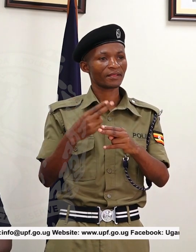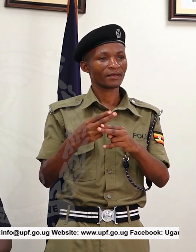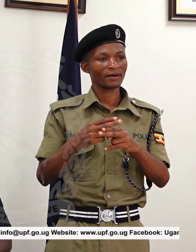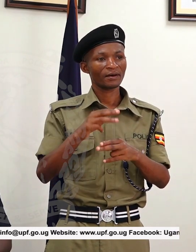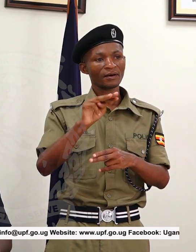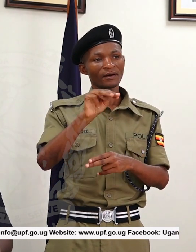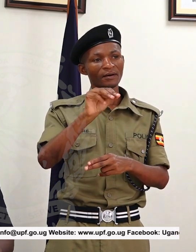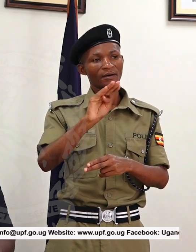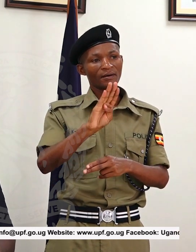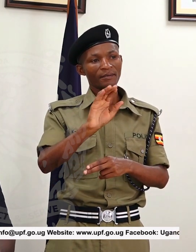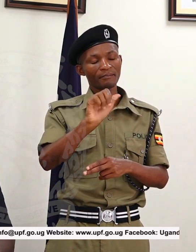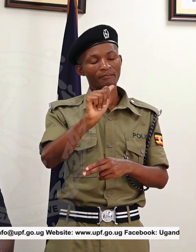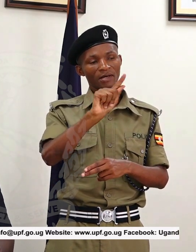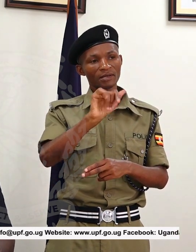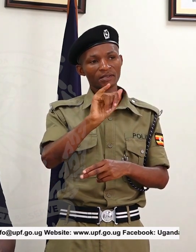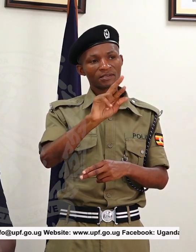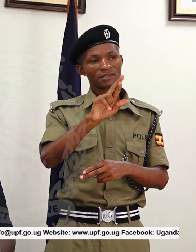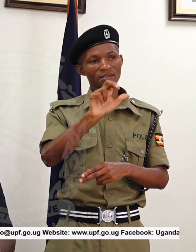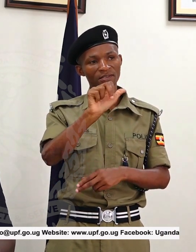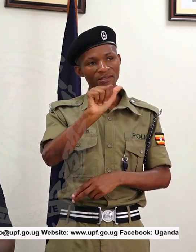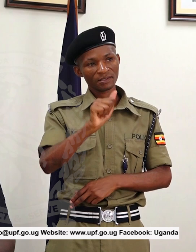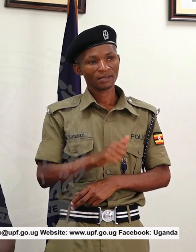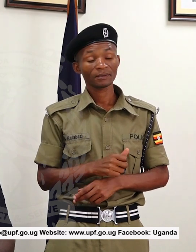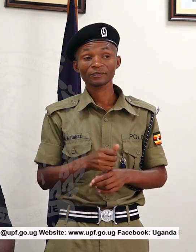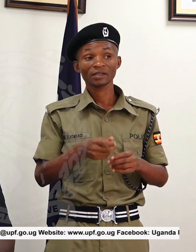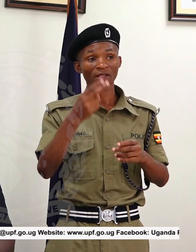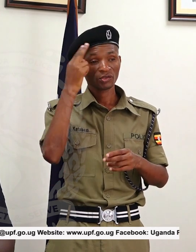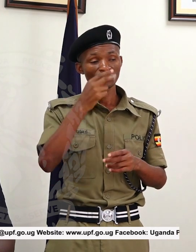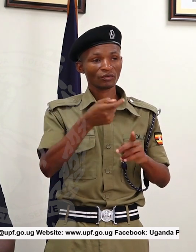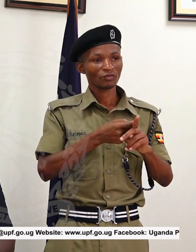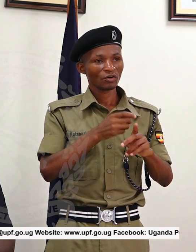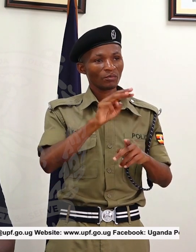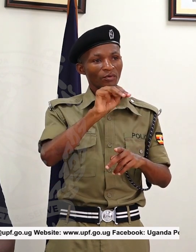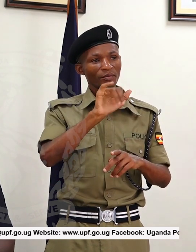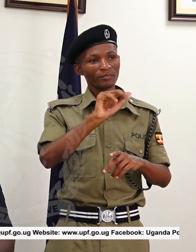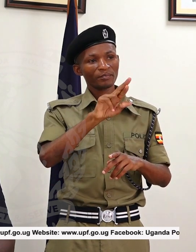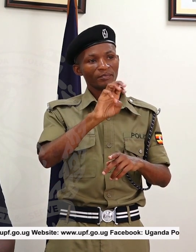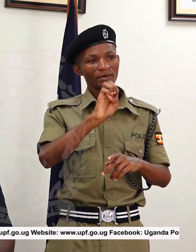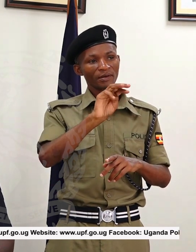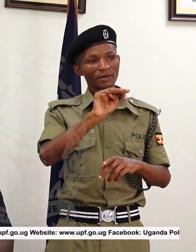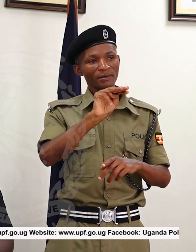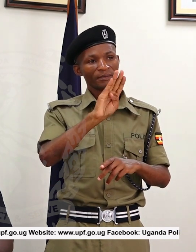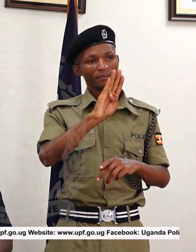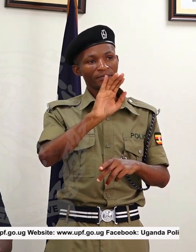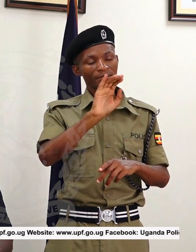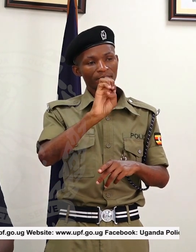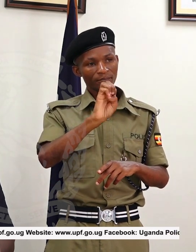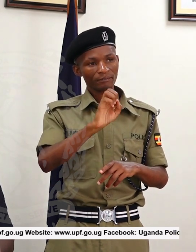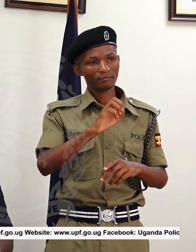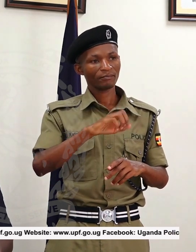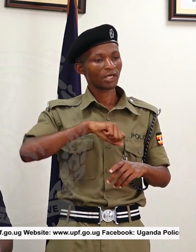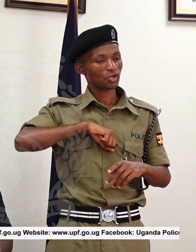These are children, pupils who go to Mirembe Junior School, and initially they were kidnapped